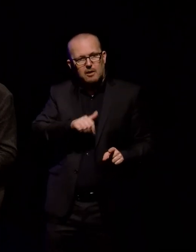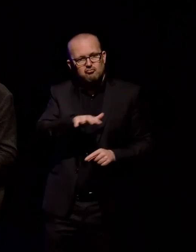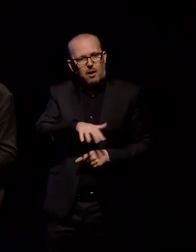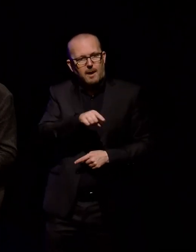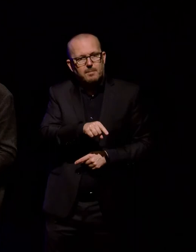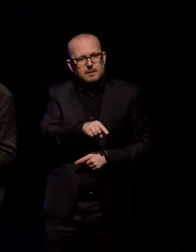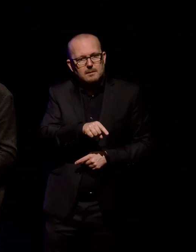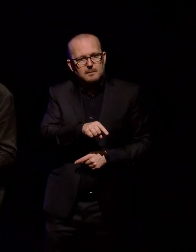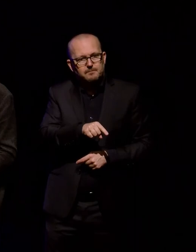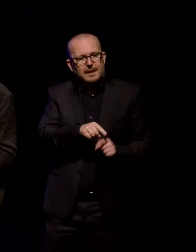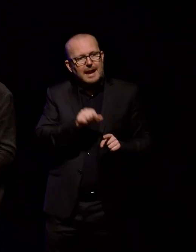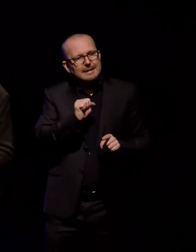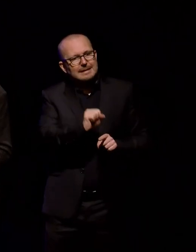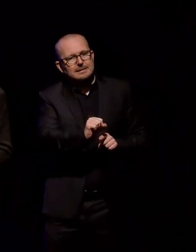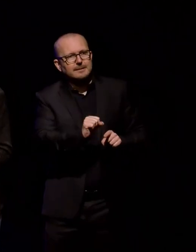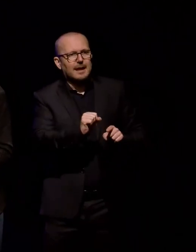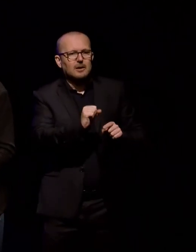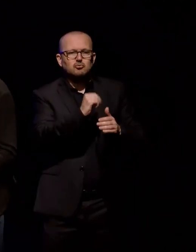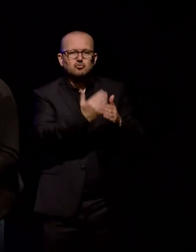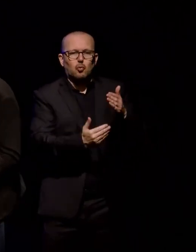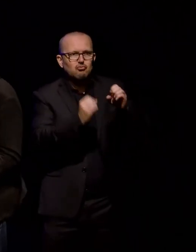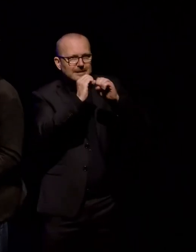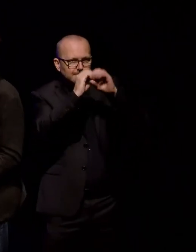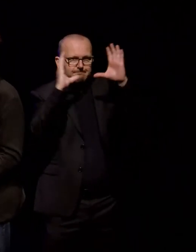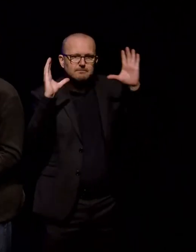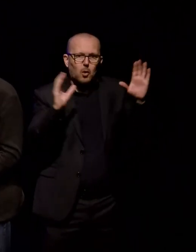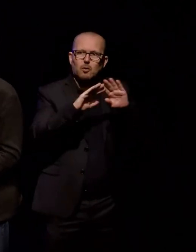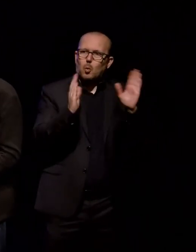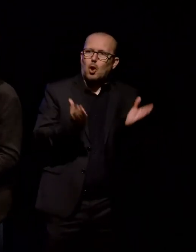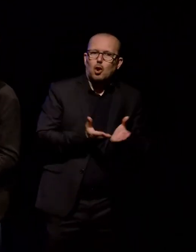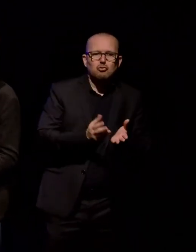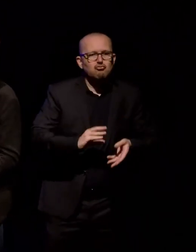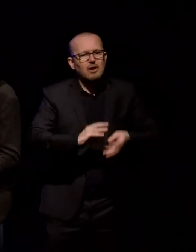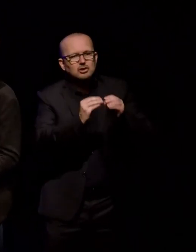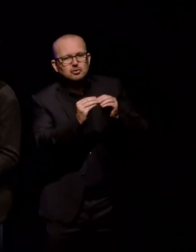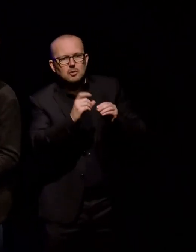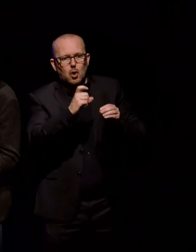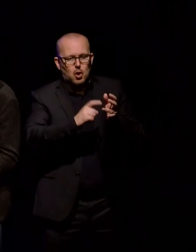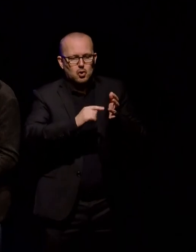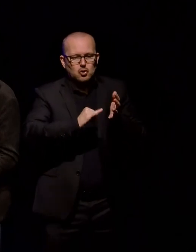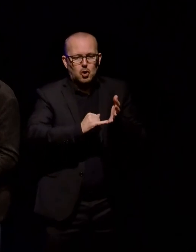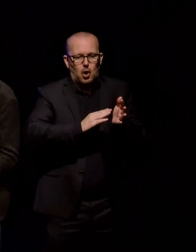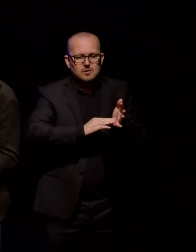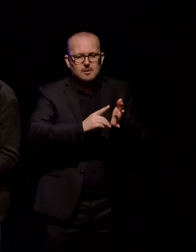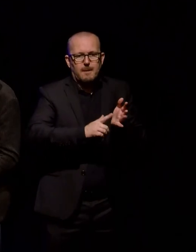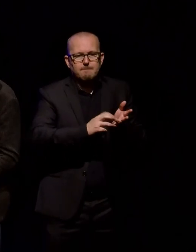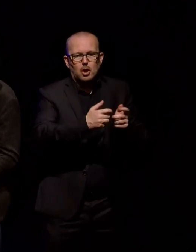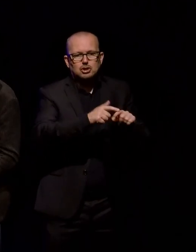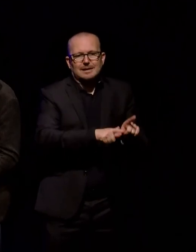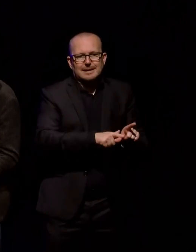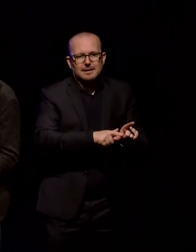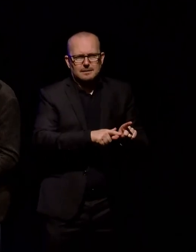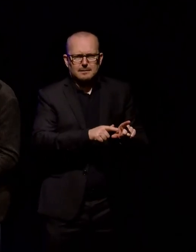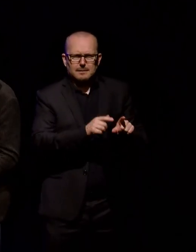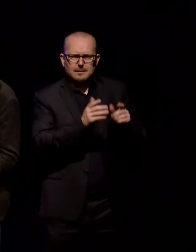Kuninjku cosmology does not translate easily into a Western context. So we needed to bring the dignity and gravitas to that